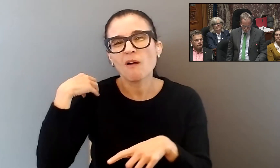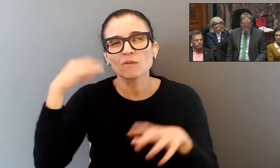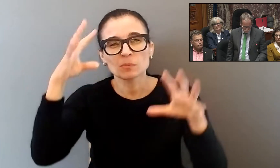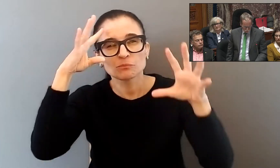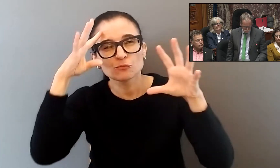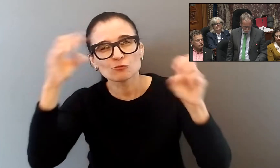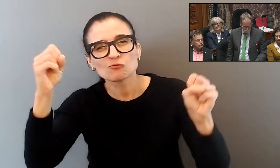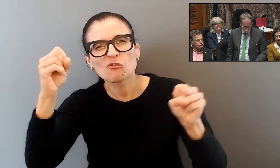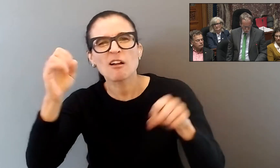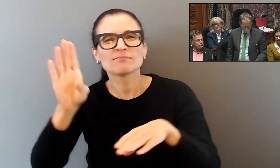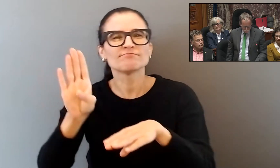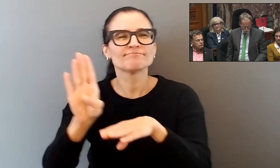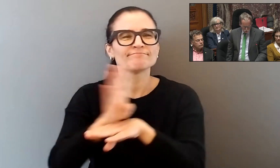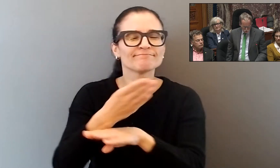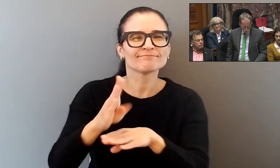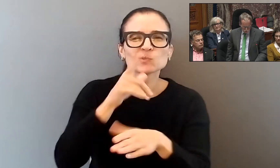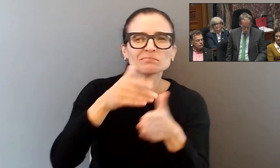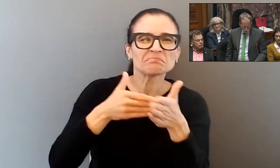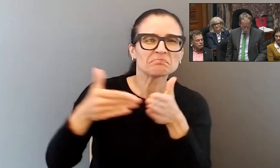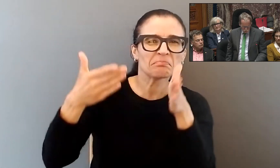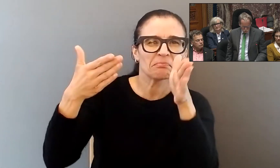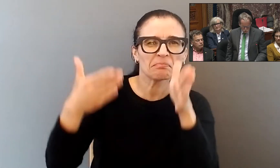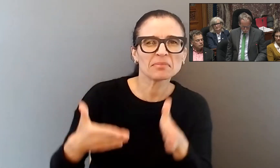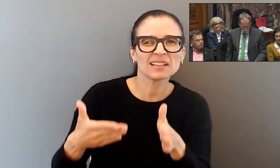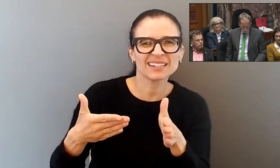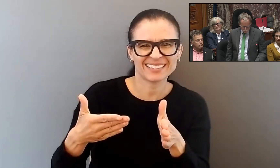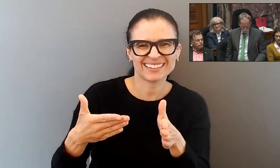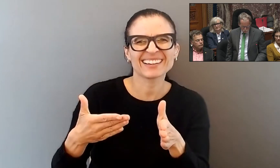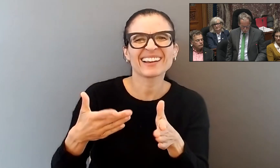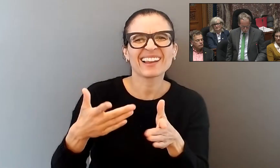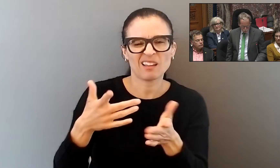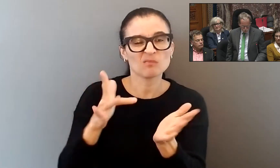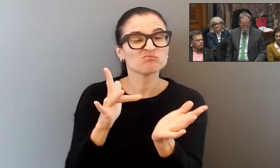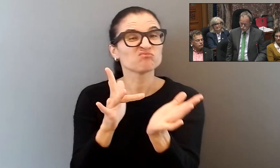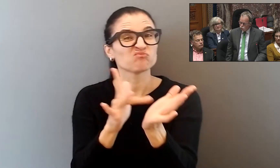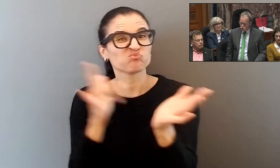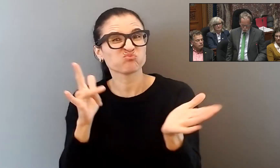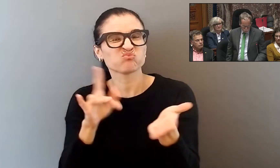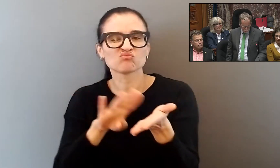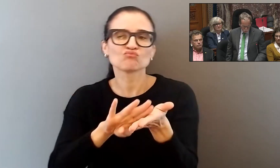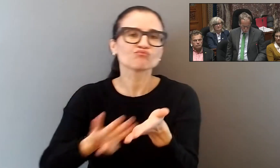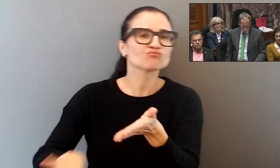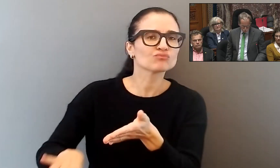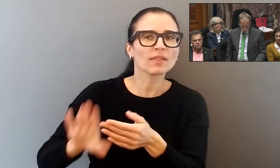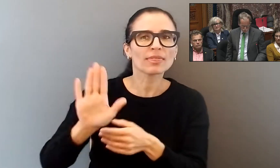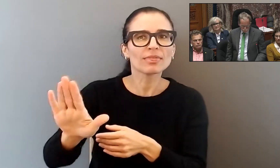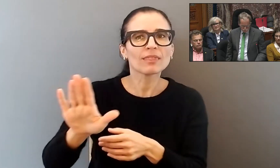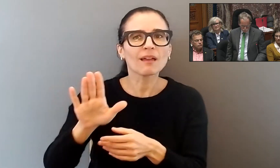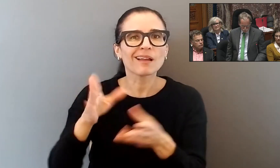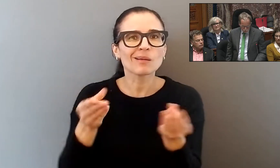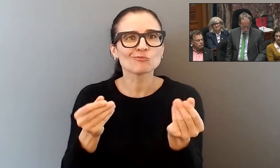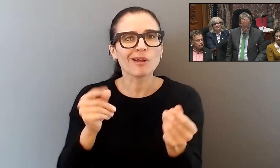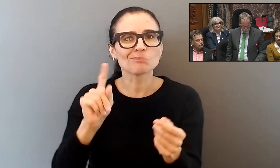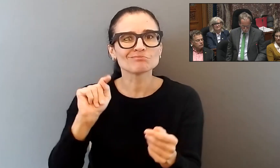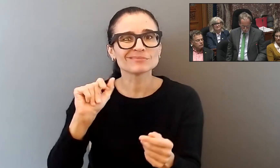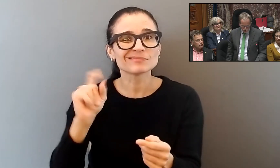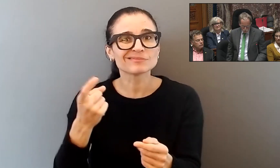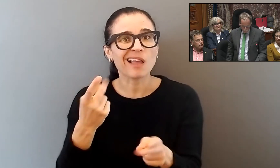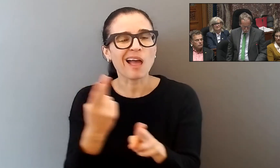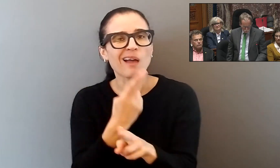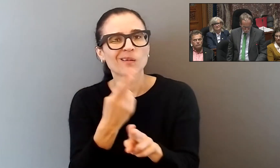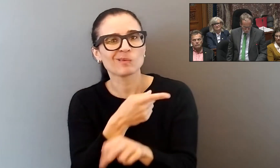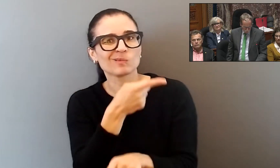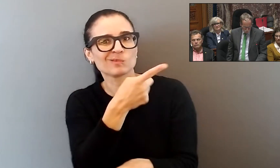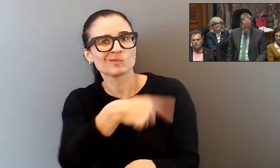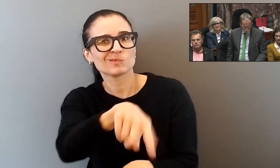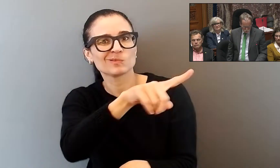tens of thousands of dollars each year and instead borrowed from the taxpayers at rock-bottom interest rate, effectively earning more